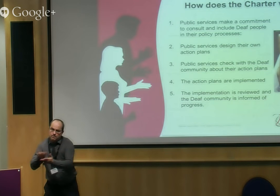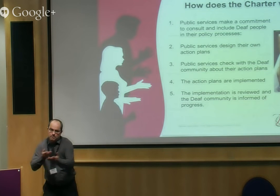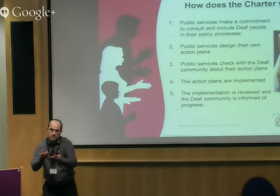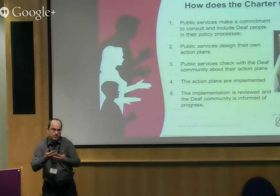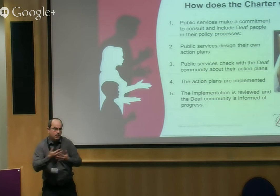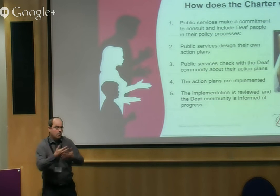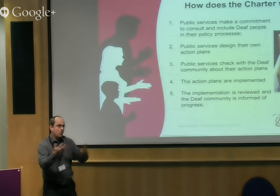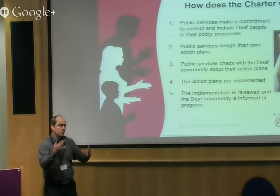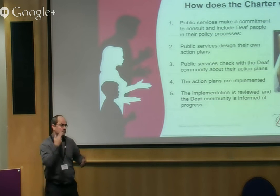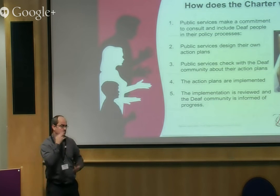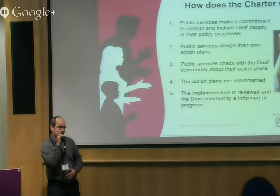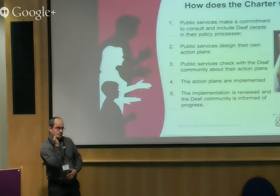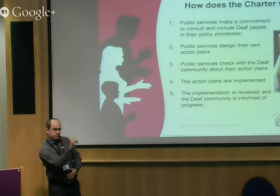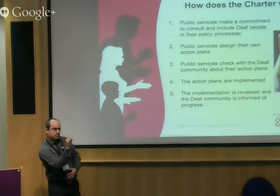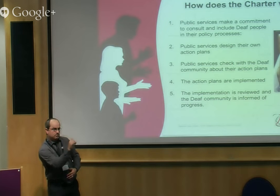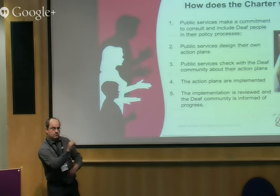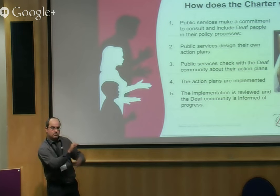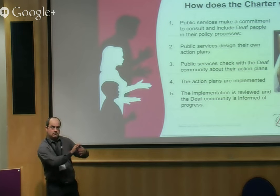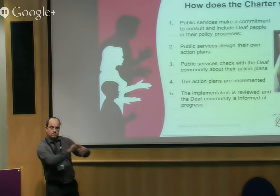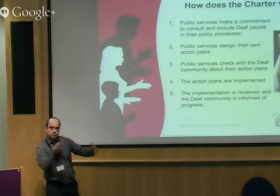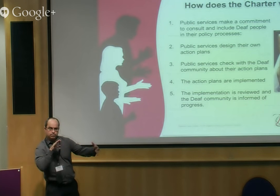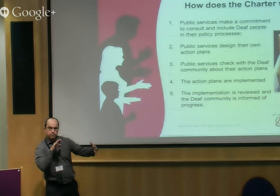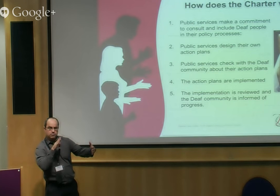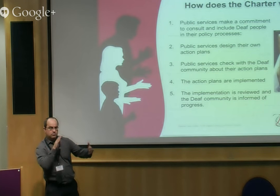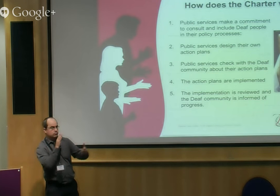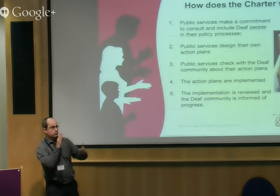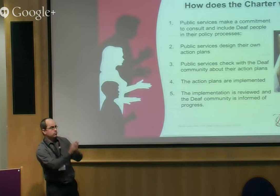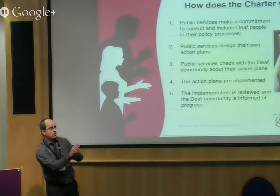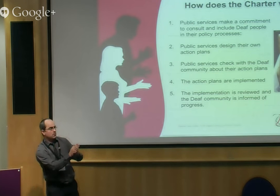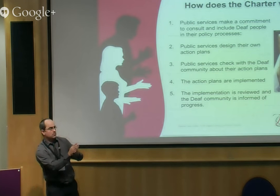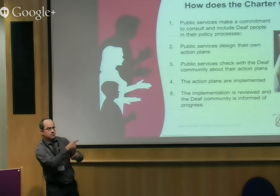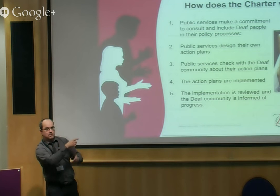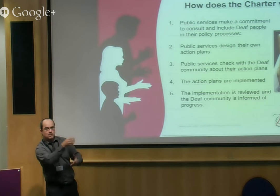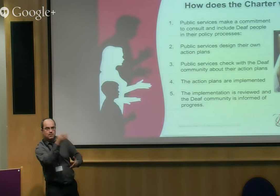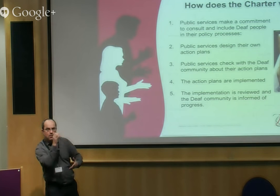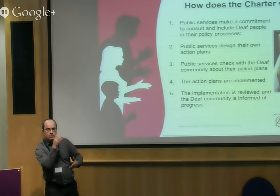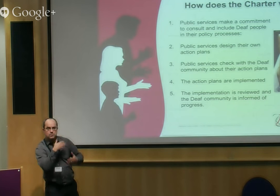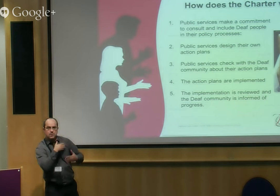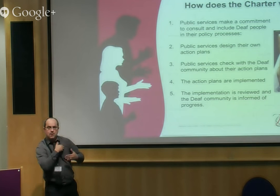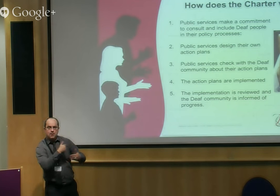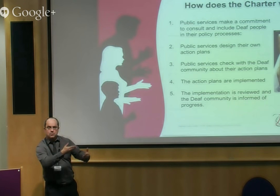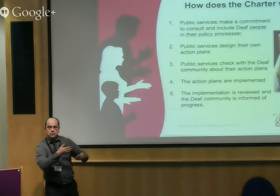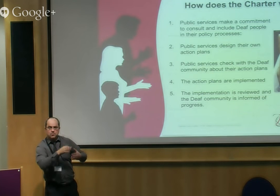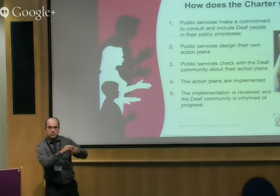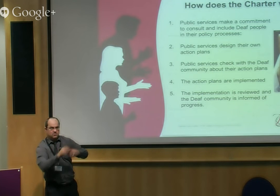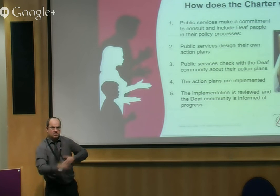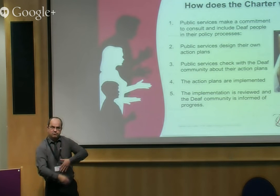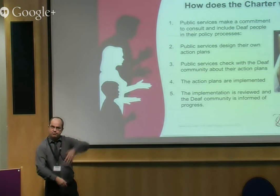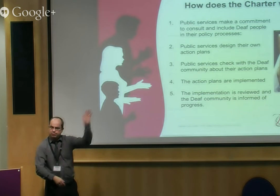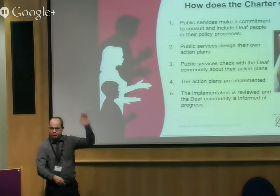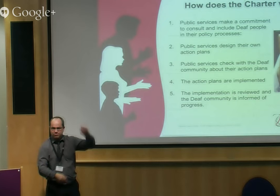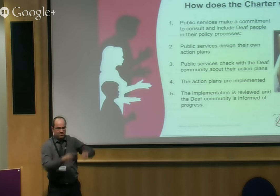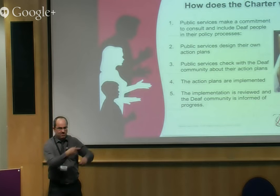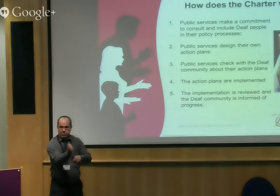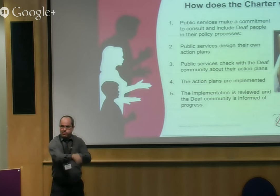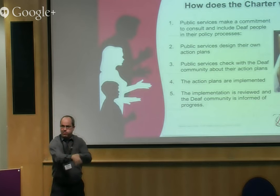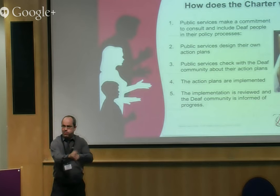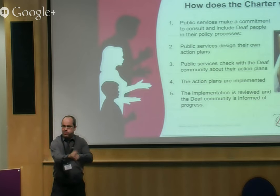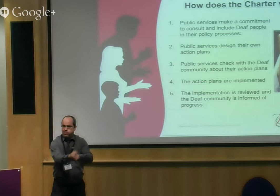Let's go back. There was a lot of suspicion between the deaf community and the councils and the